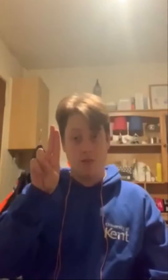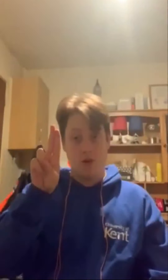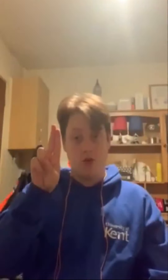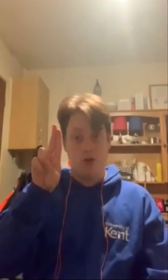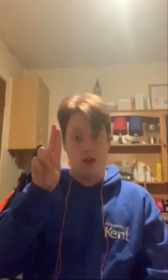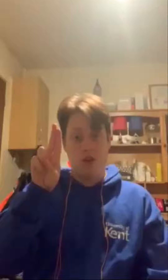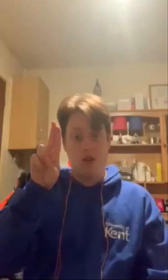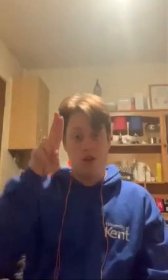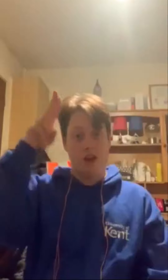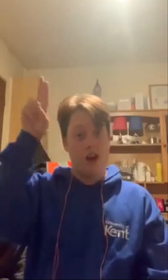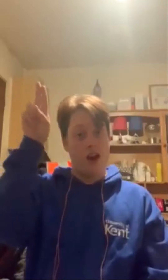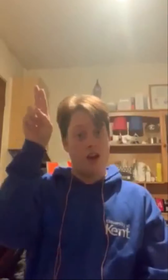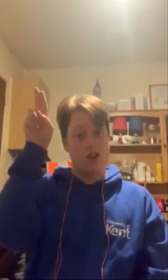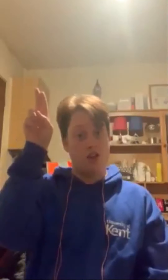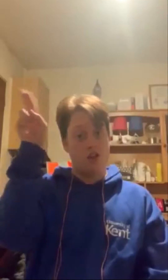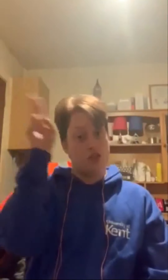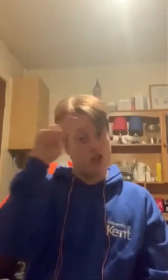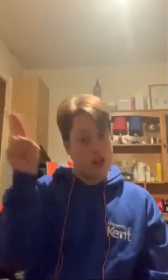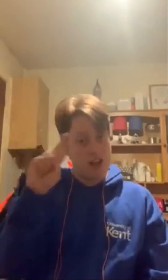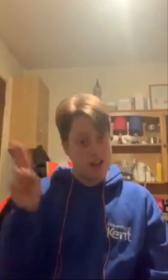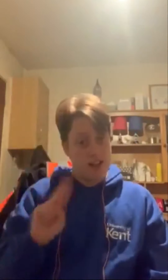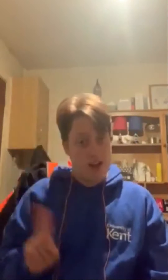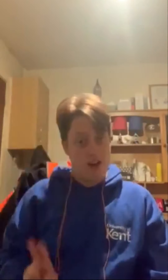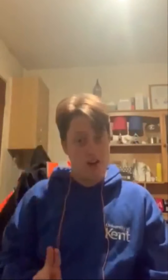middle finger and shake it down a little.